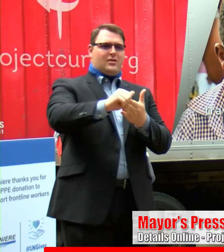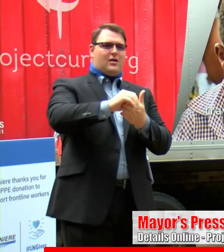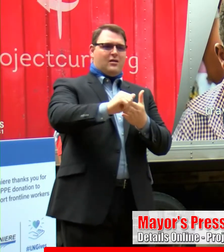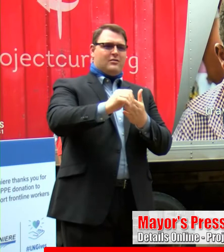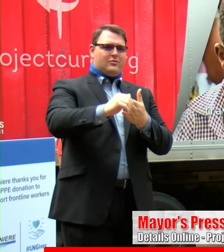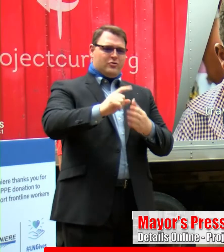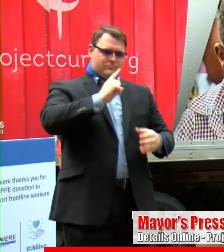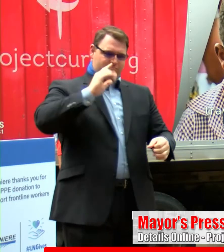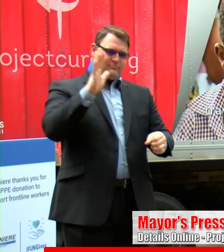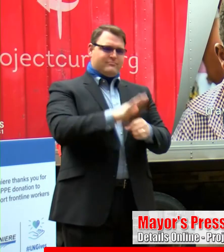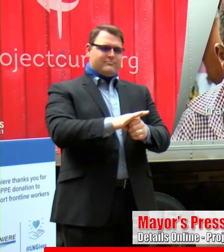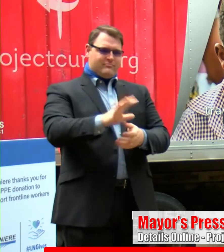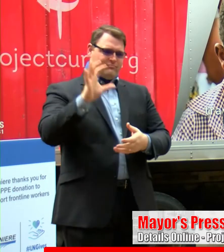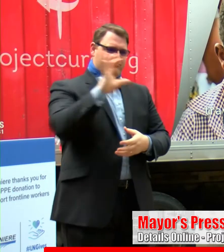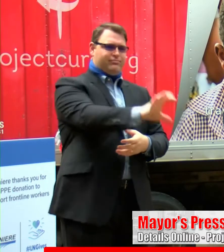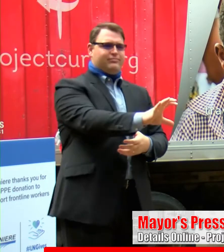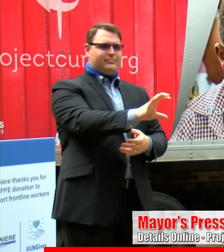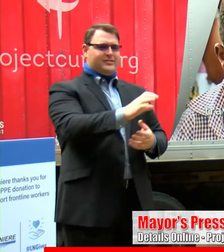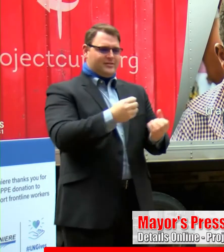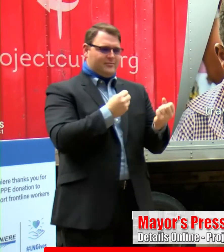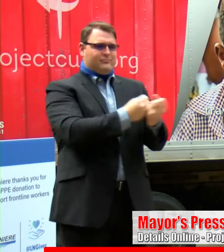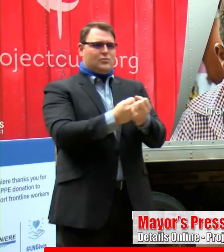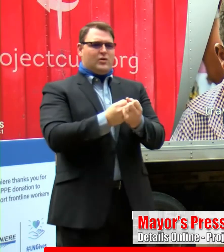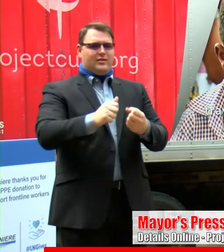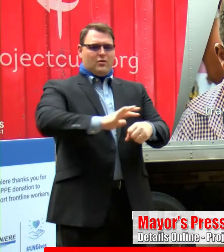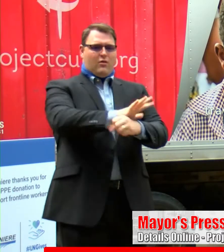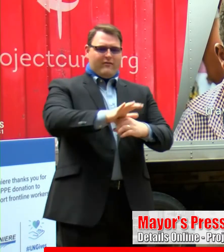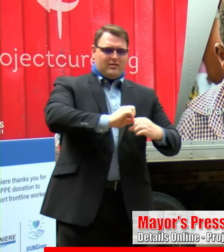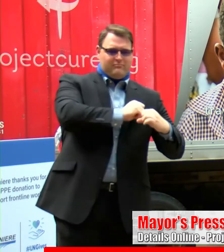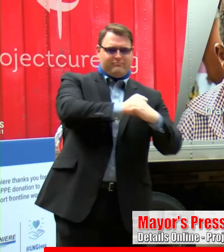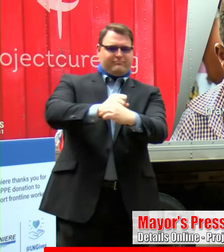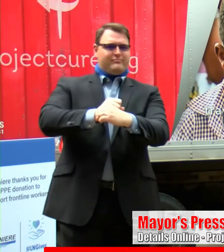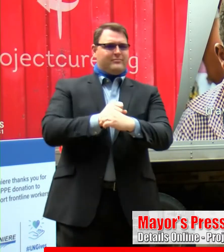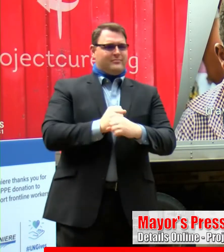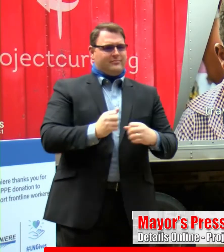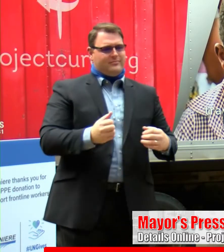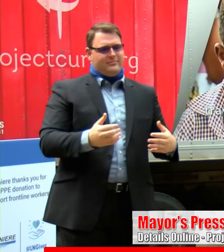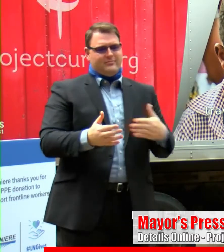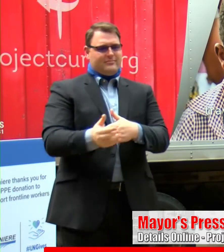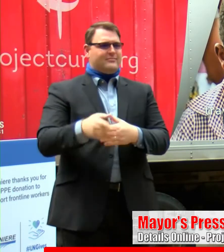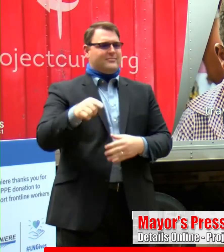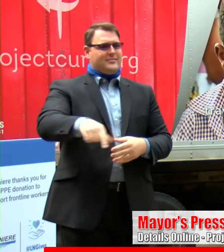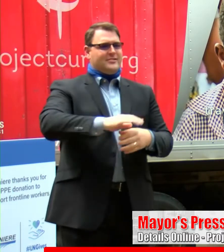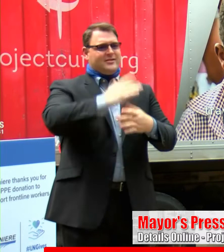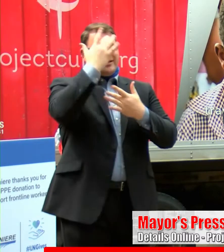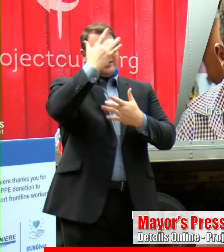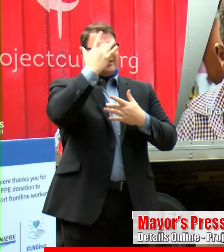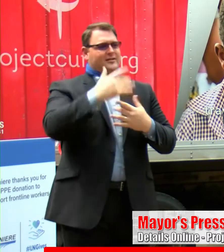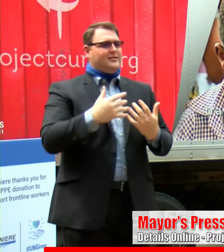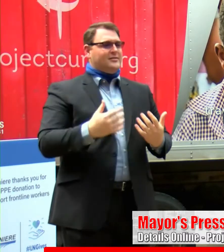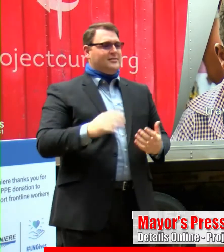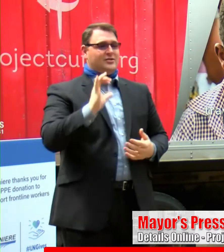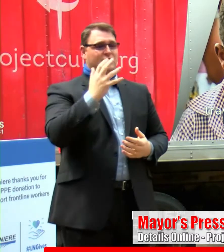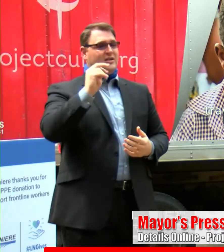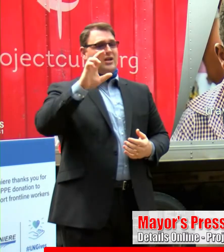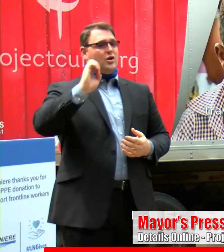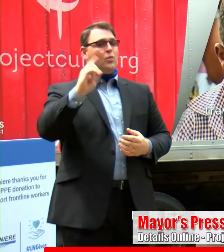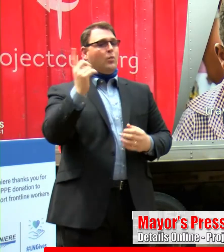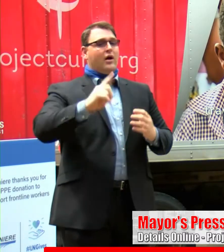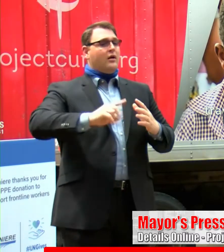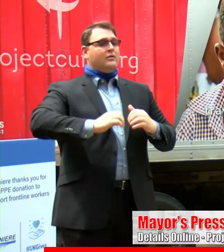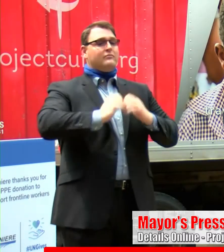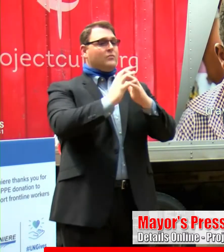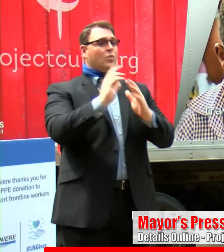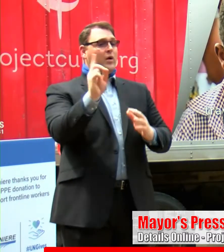this COVID epidemic. So we are really proud to be here. C.U.R.E.'s hometown is Houston. Those on the